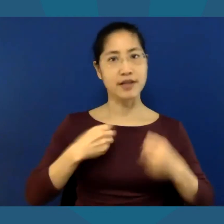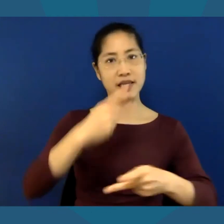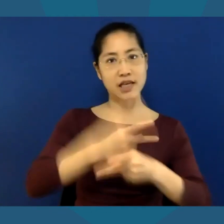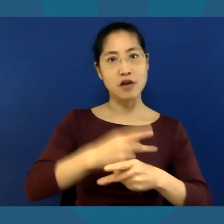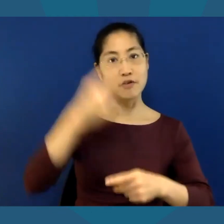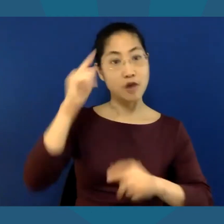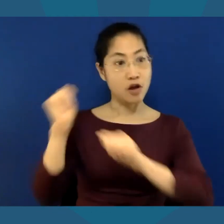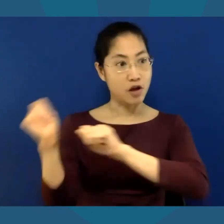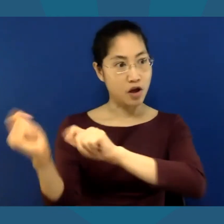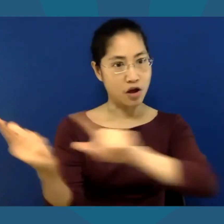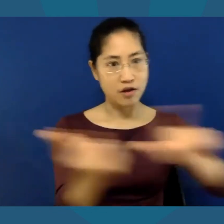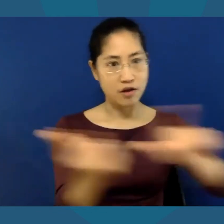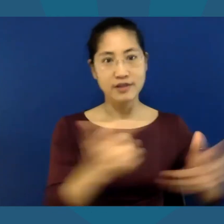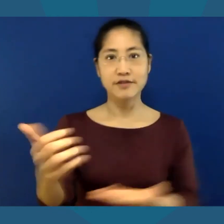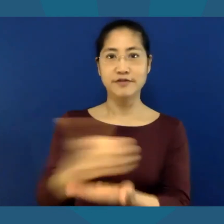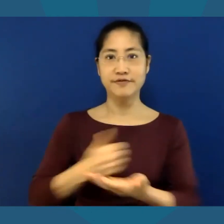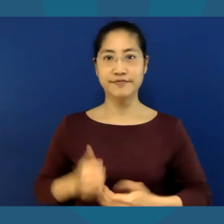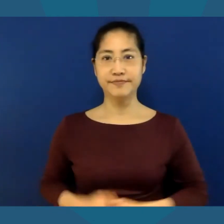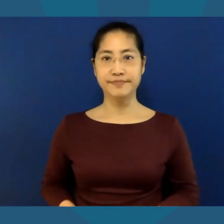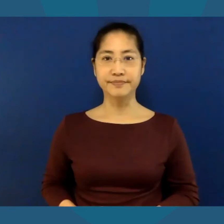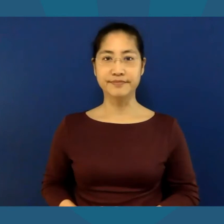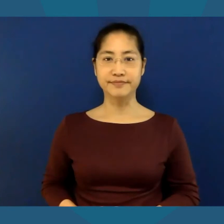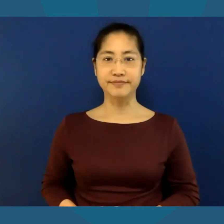care we all deserve.